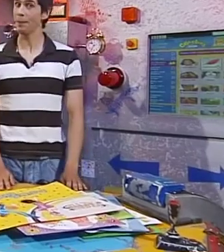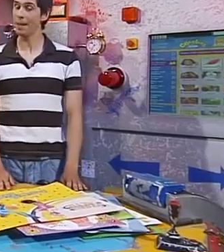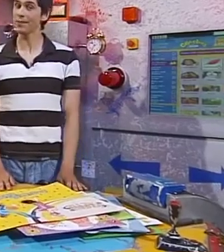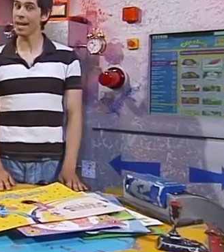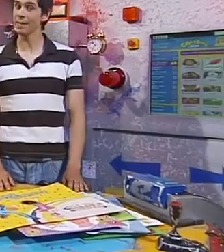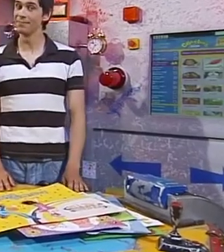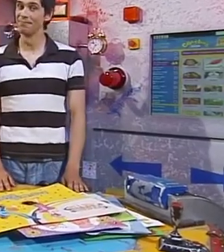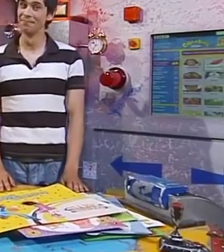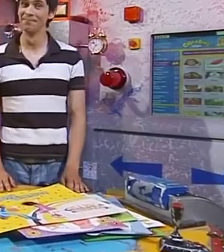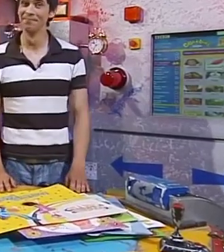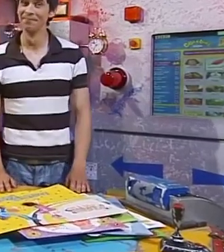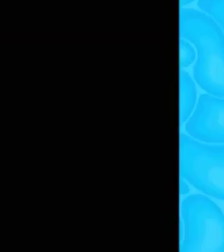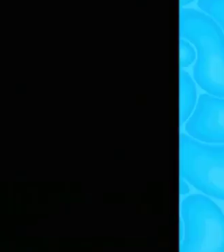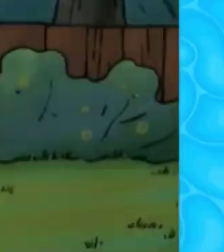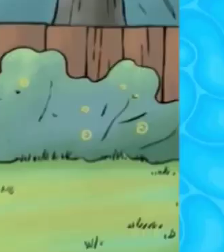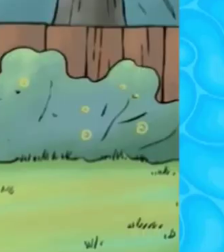happy birthday!